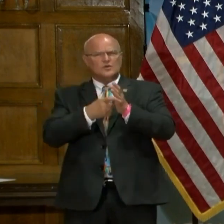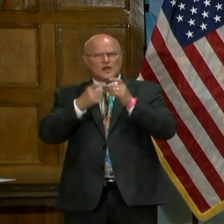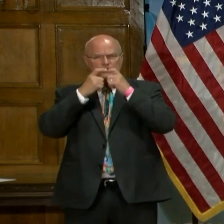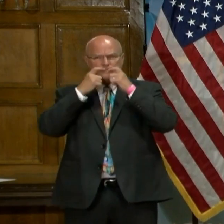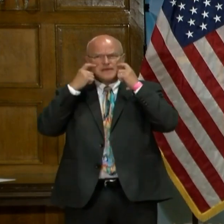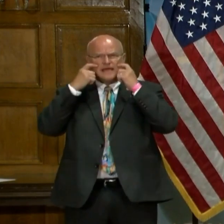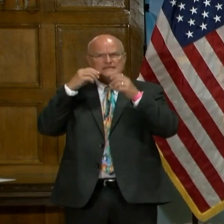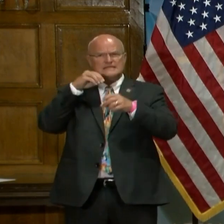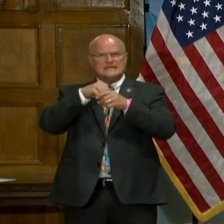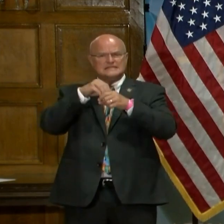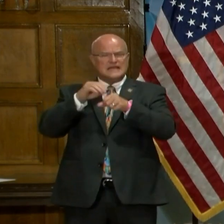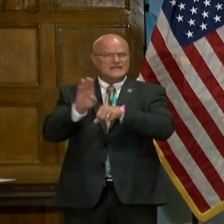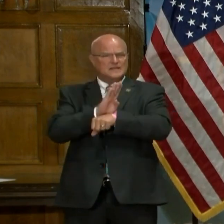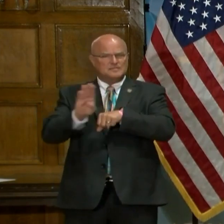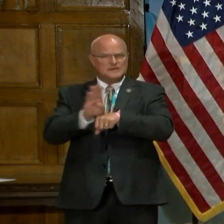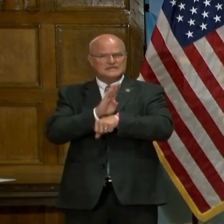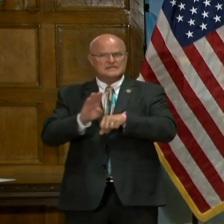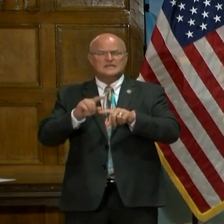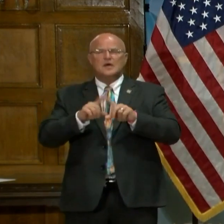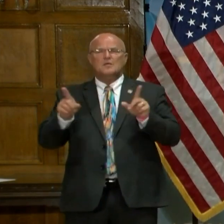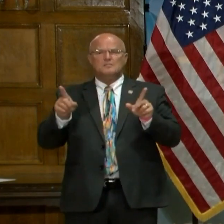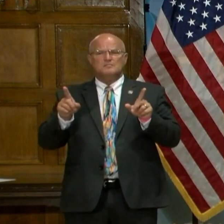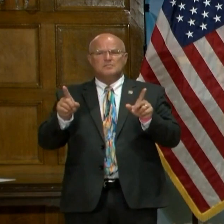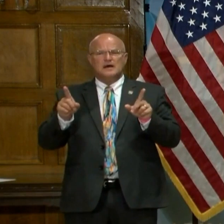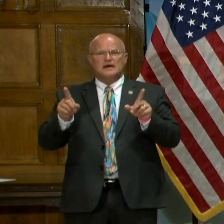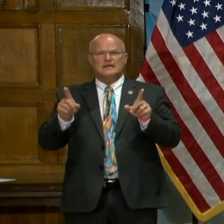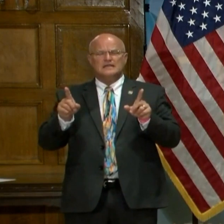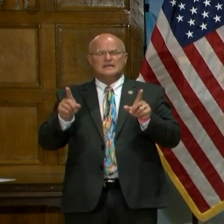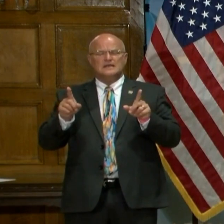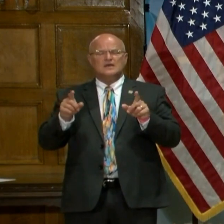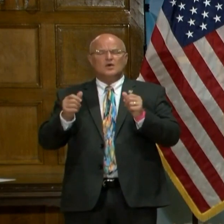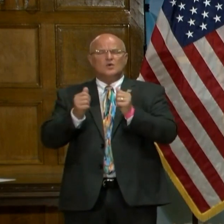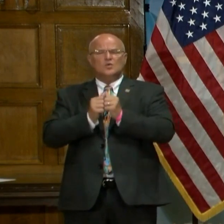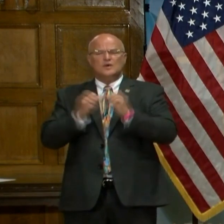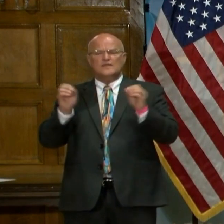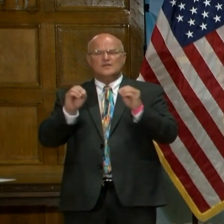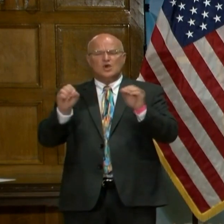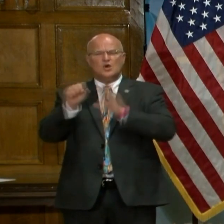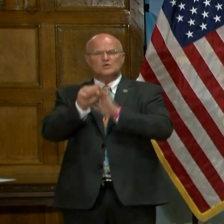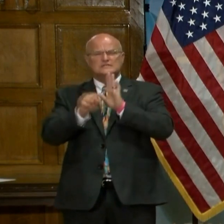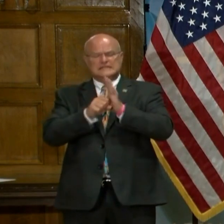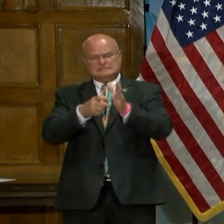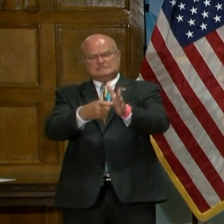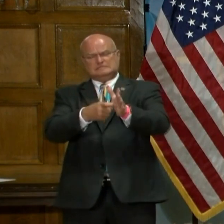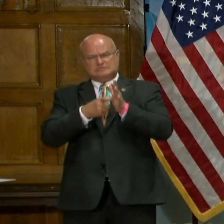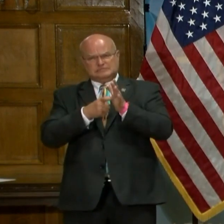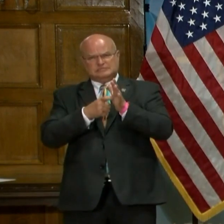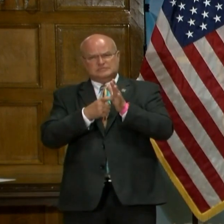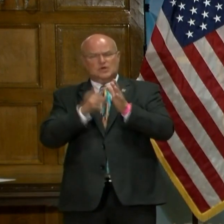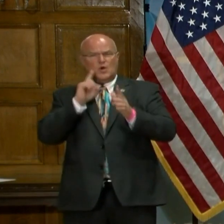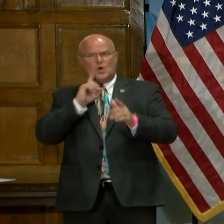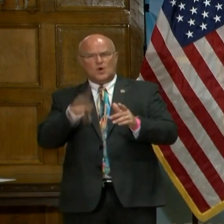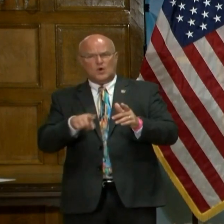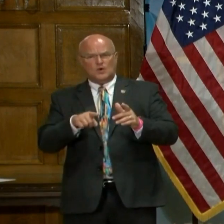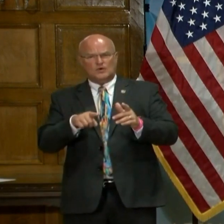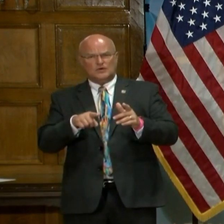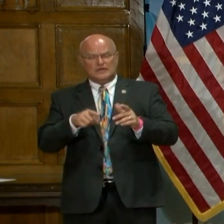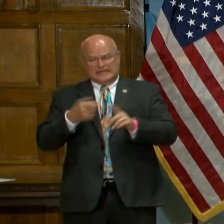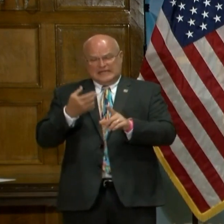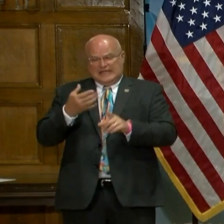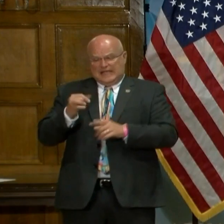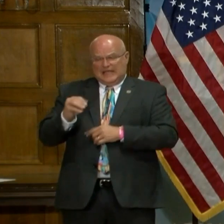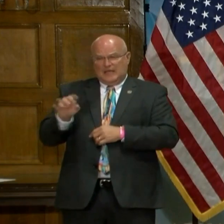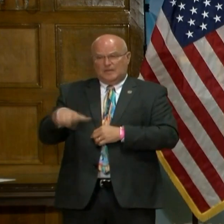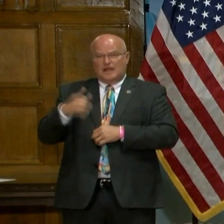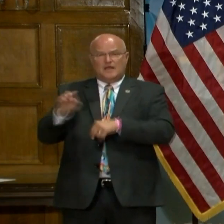masks inside of his business, but the issue he is facing is with no state mandatory mask order, it makes him and other